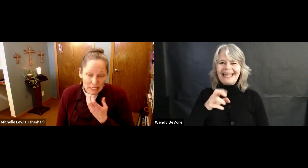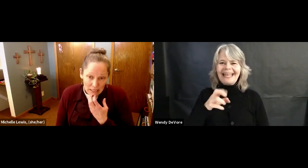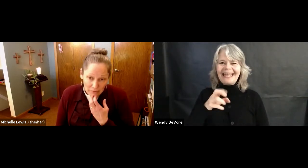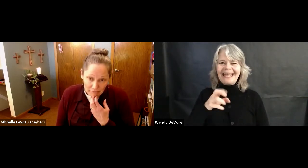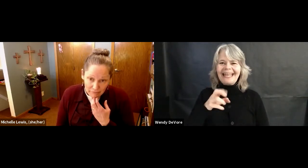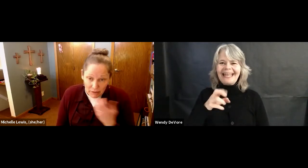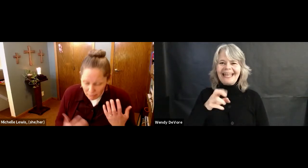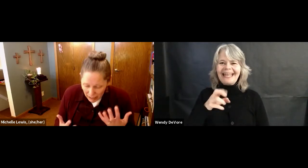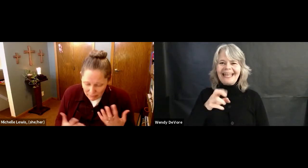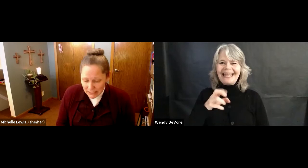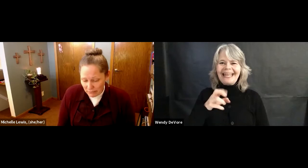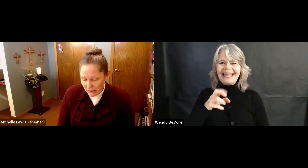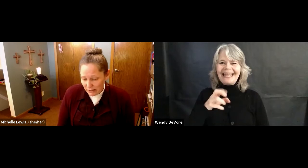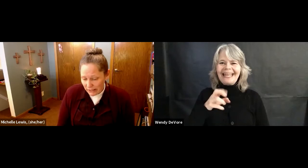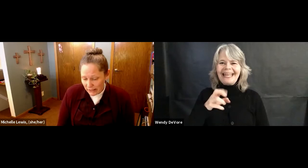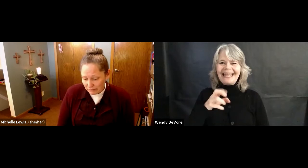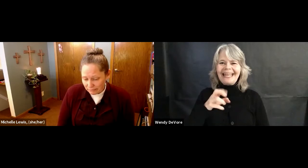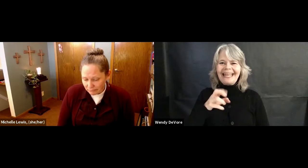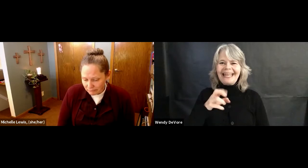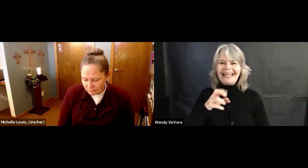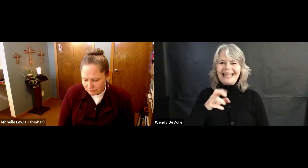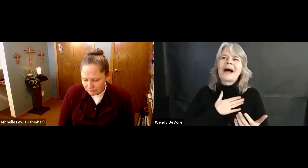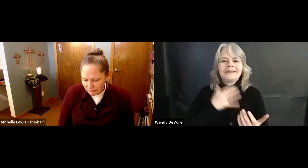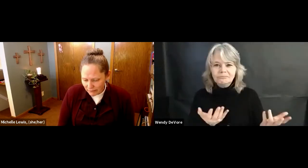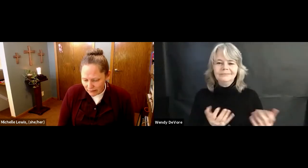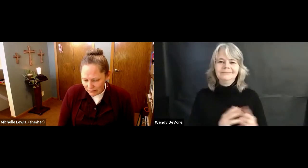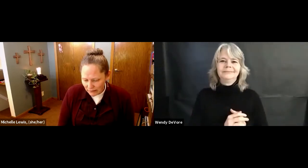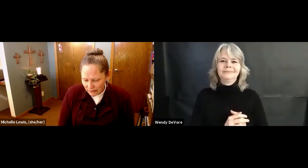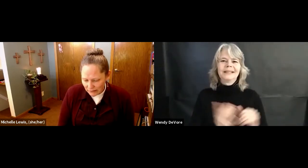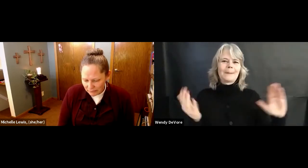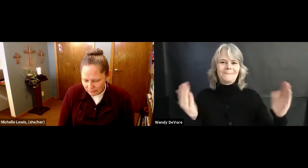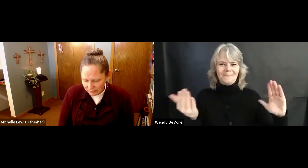I think it might be something like that.